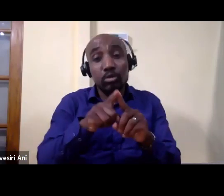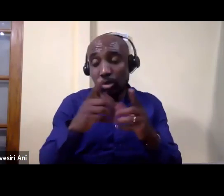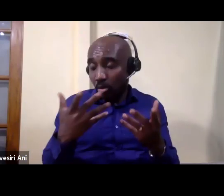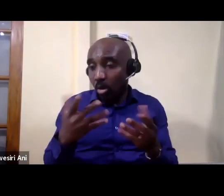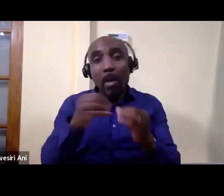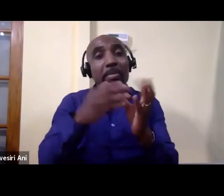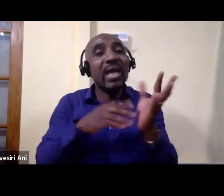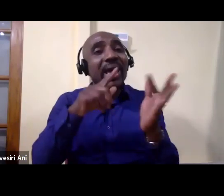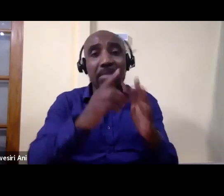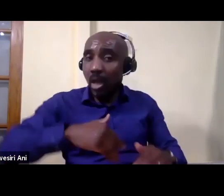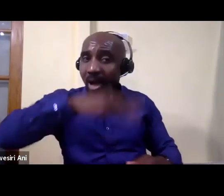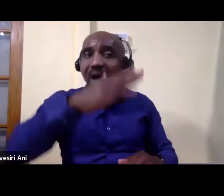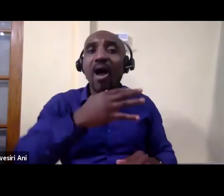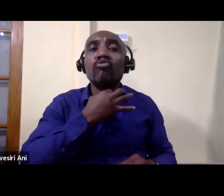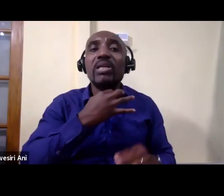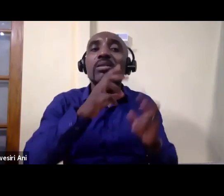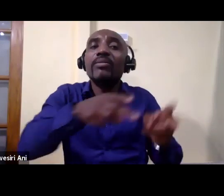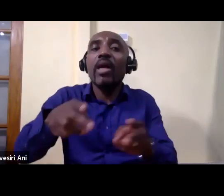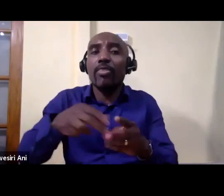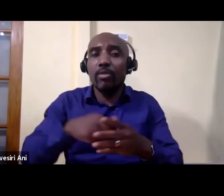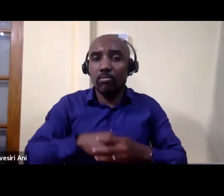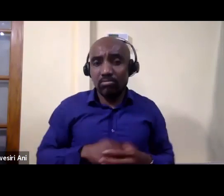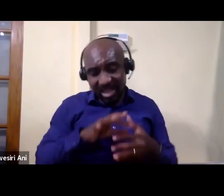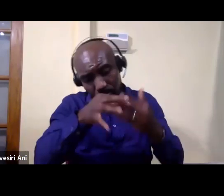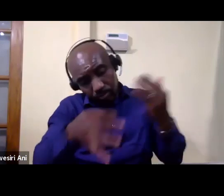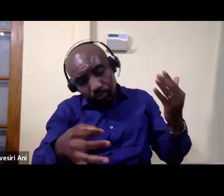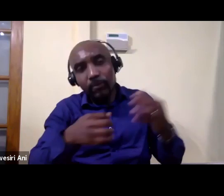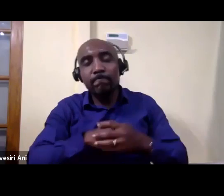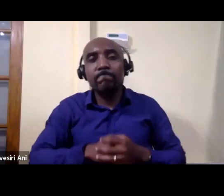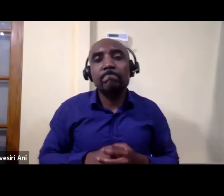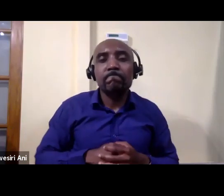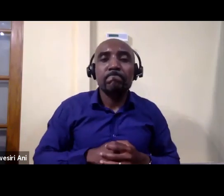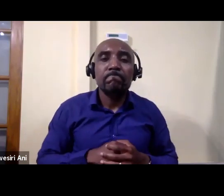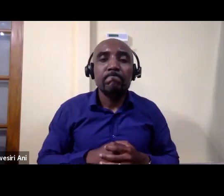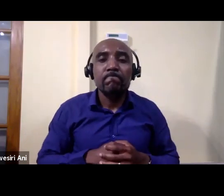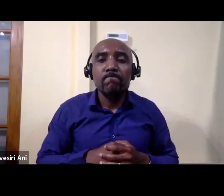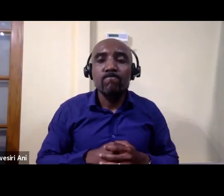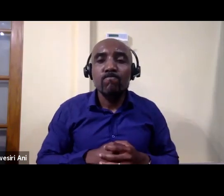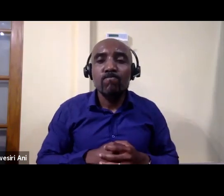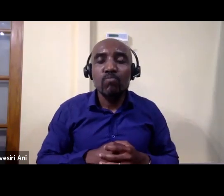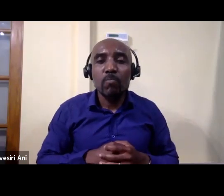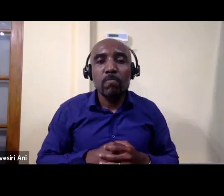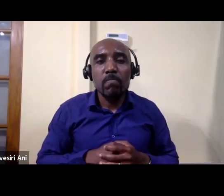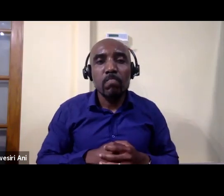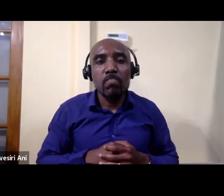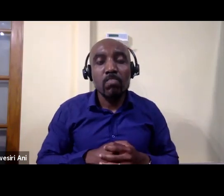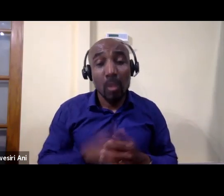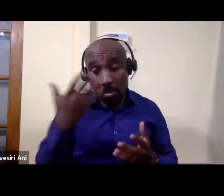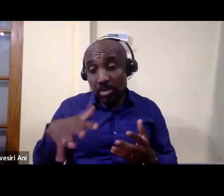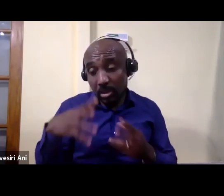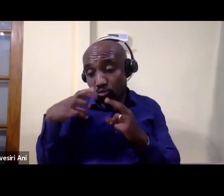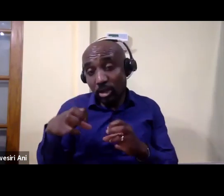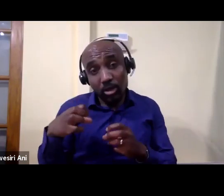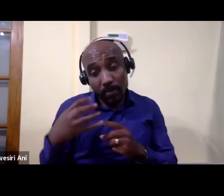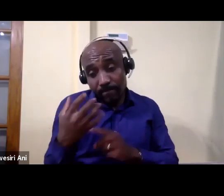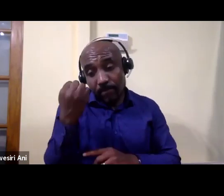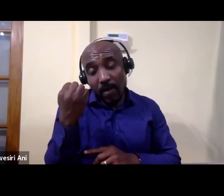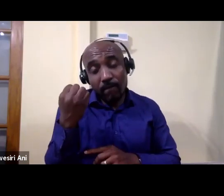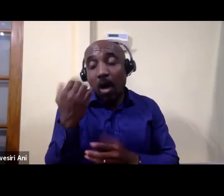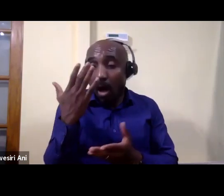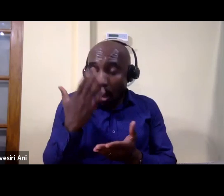BAME communities after those factors are all adjusted for in research studies. So there is definitely a clear